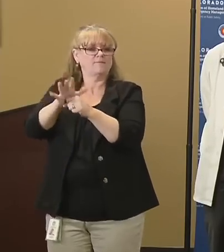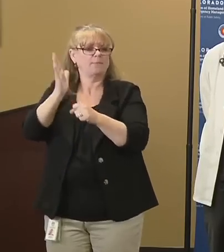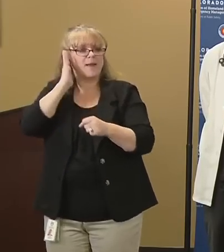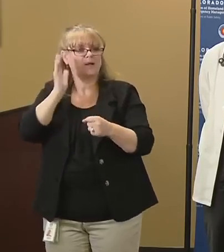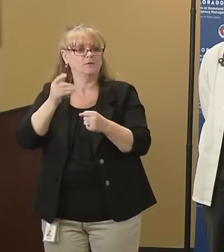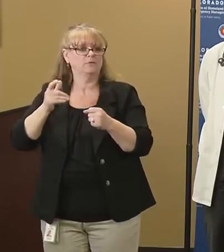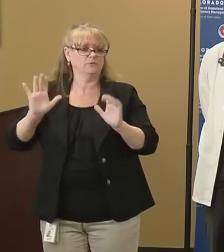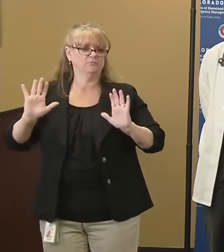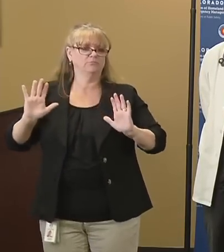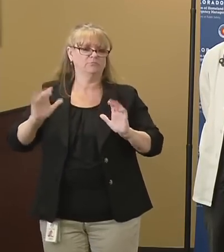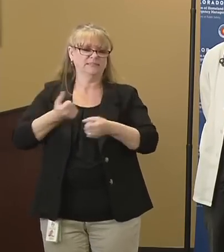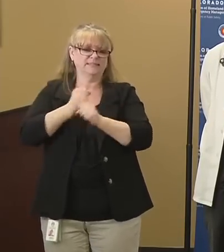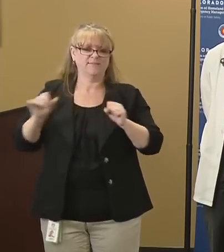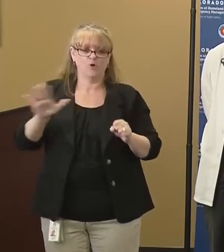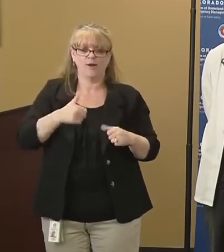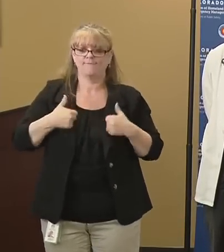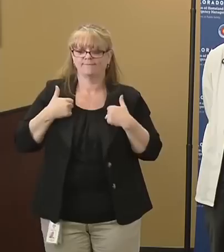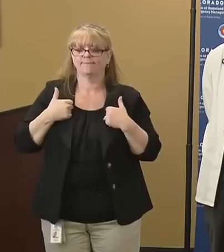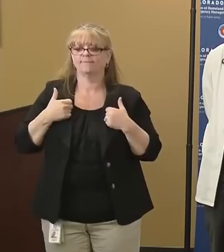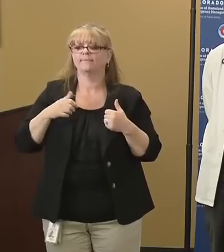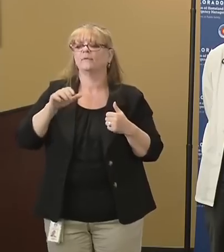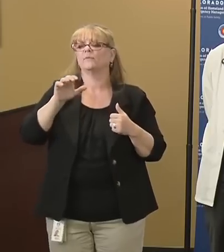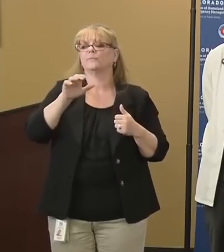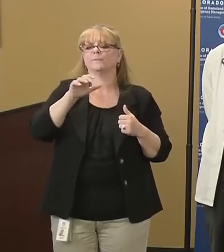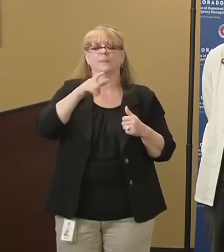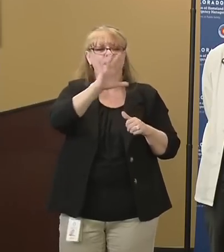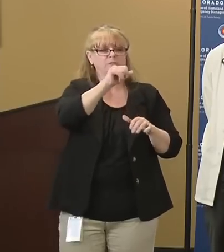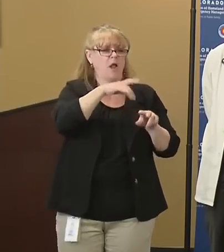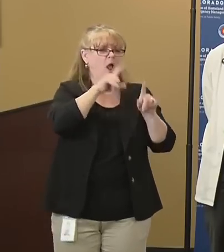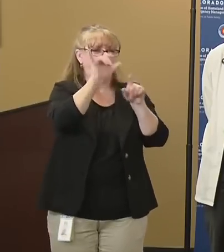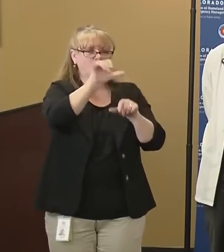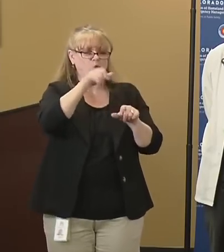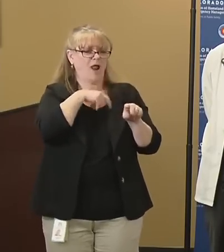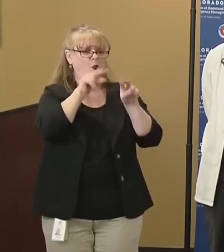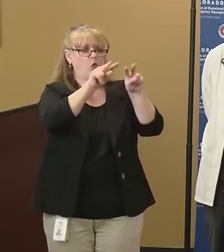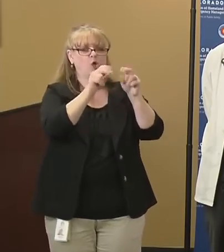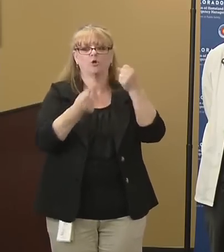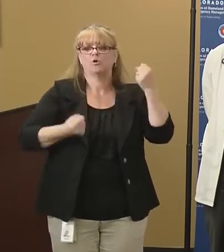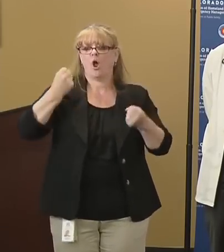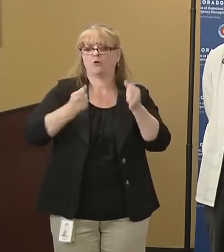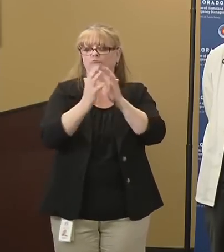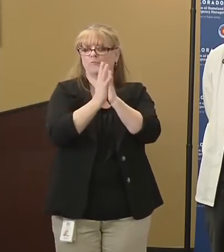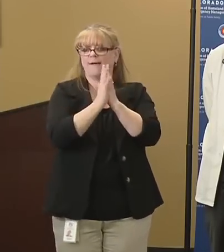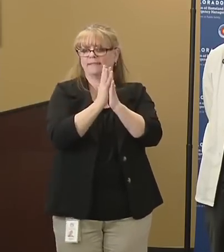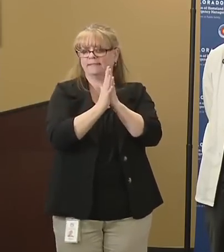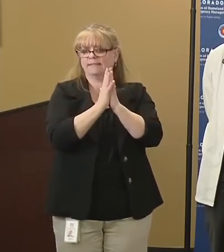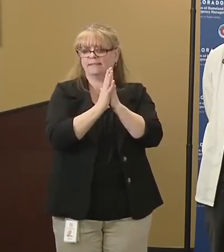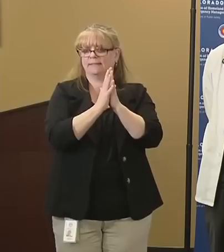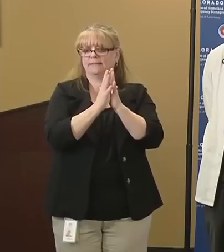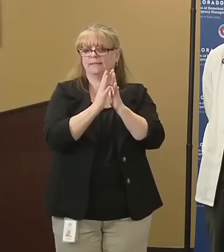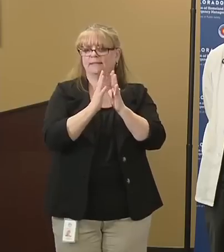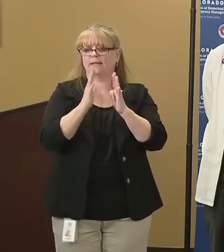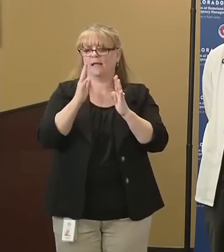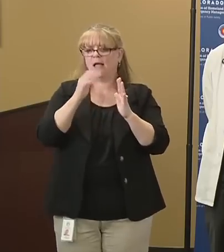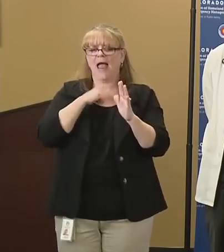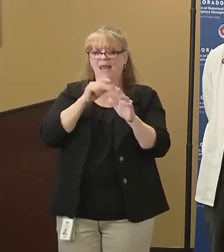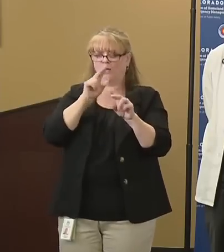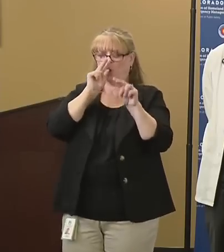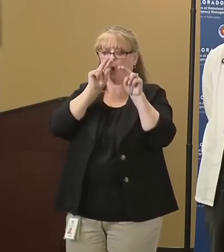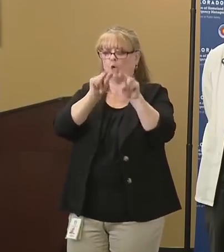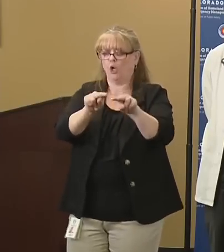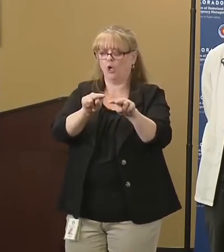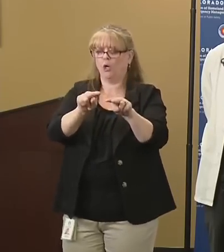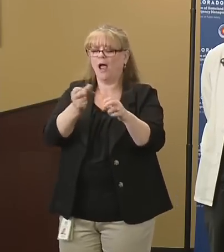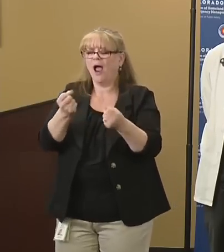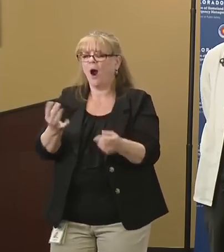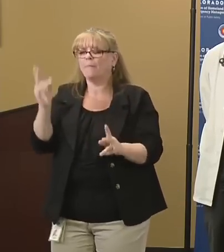that from the traffic figures, we won't really know until we see the trailing indicators of how many are test positive and how many are